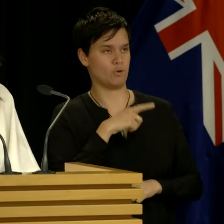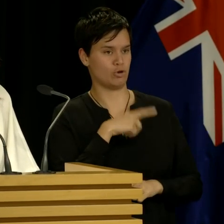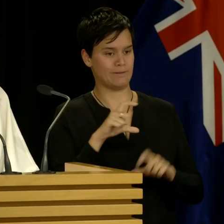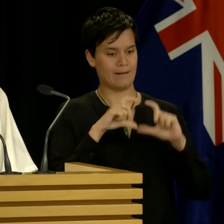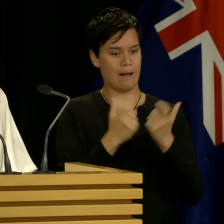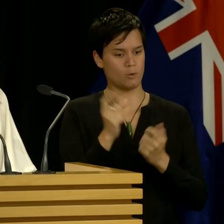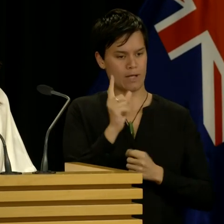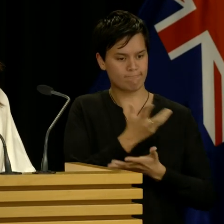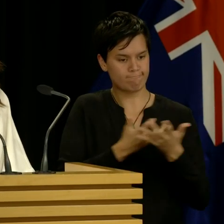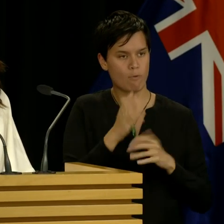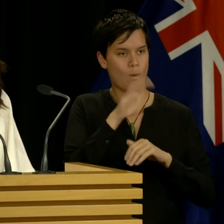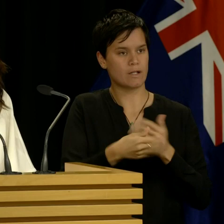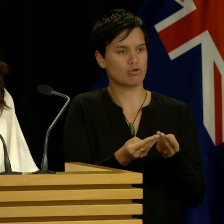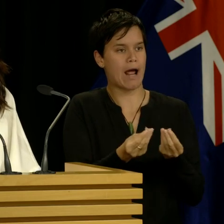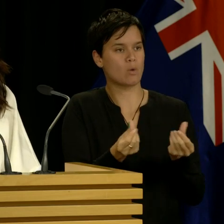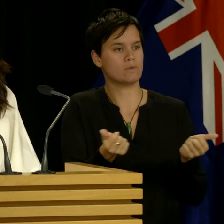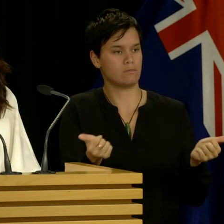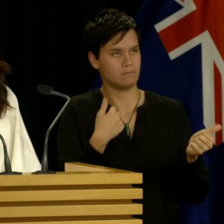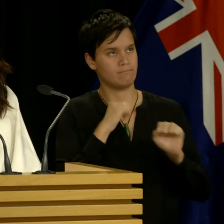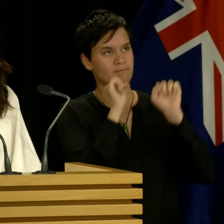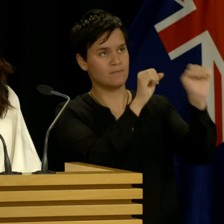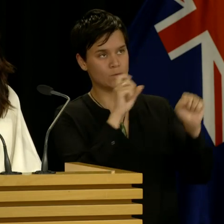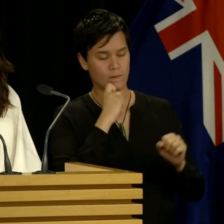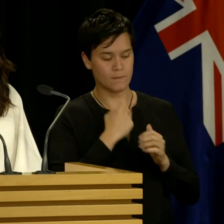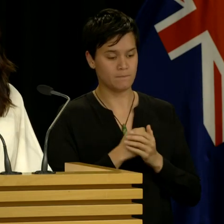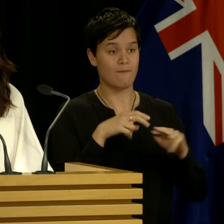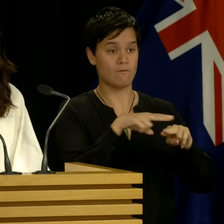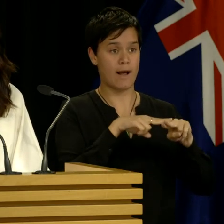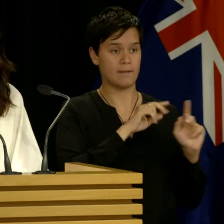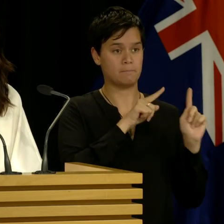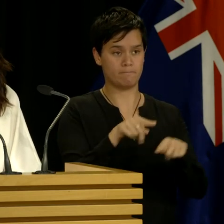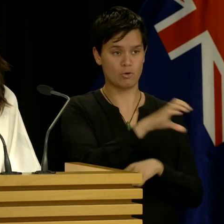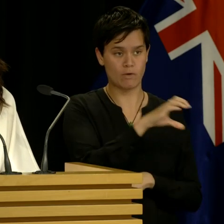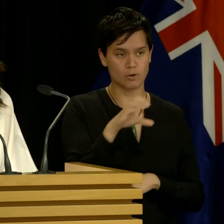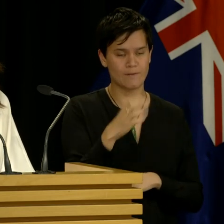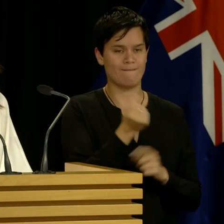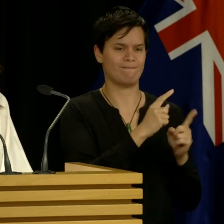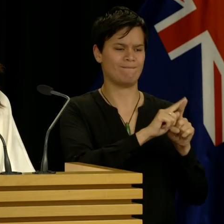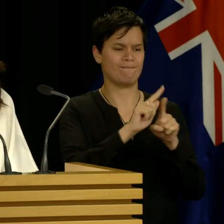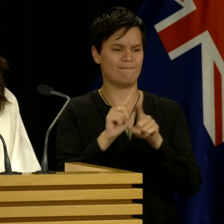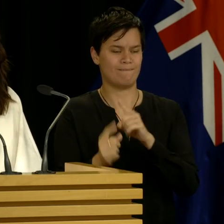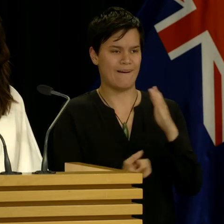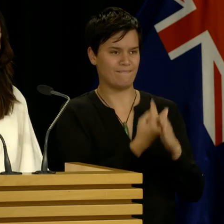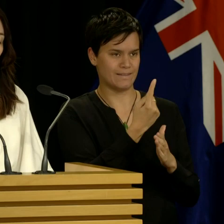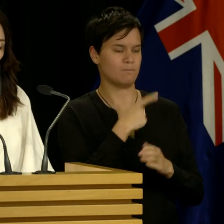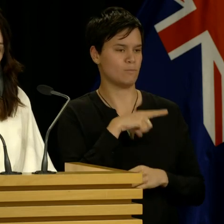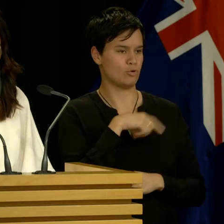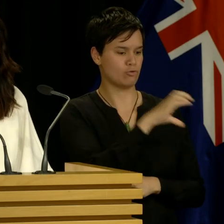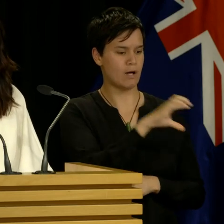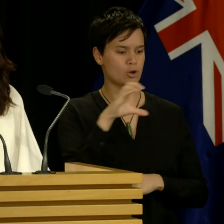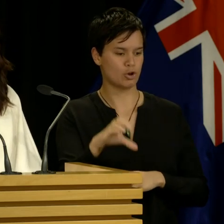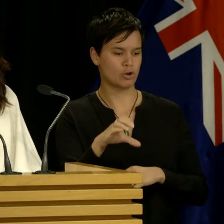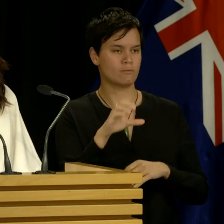and in Cabinet Committee this week. On Friday, I head to Christchurch for a number of events relating to the anniversary of the Christchurch